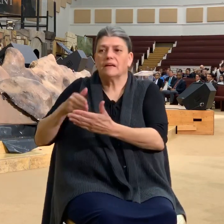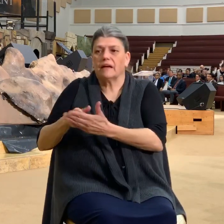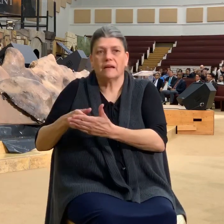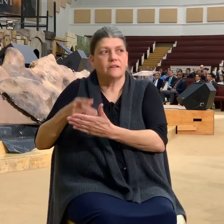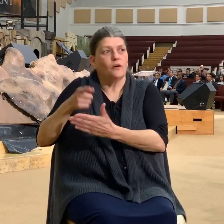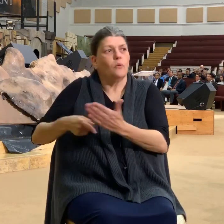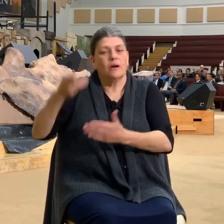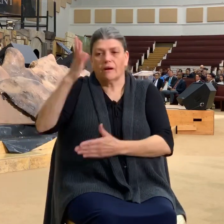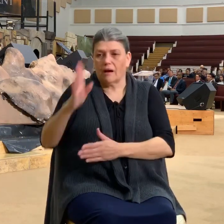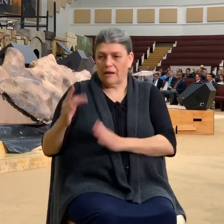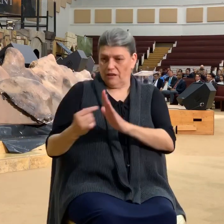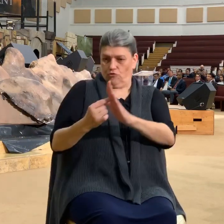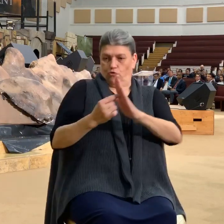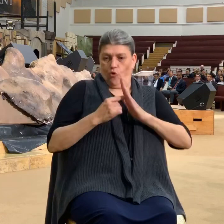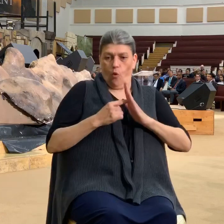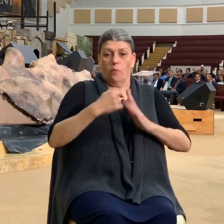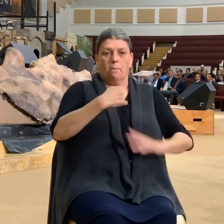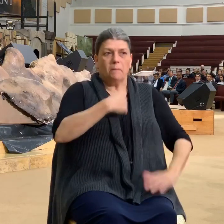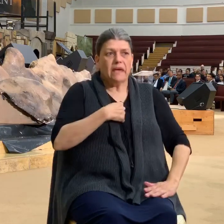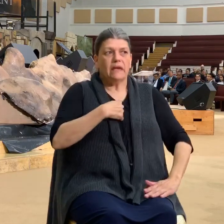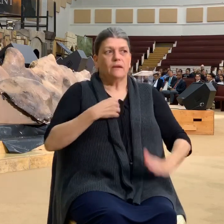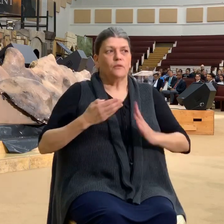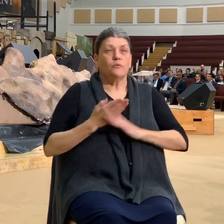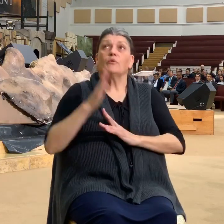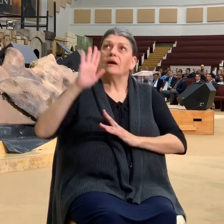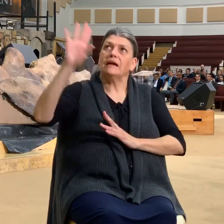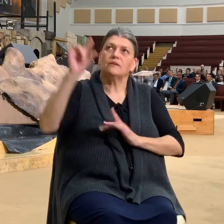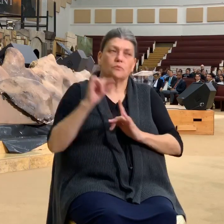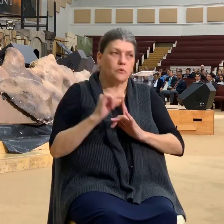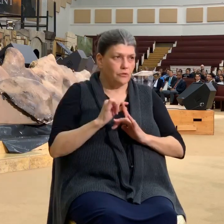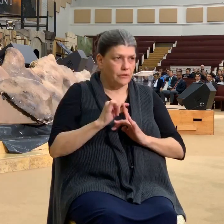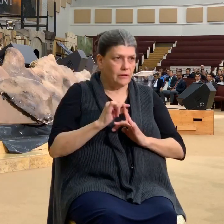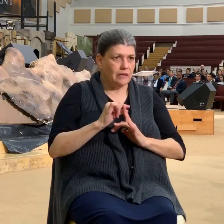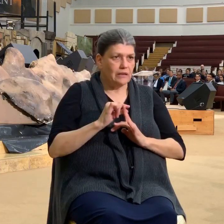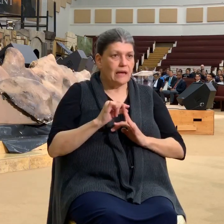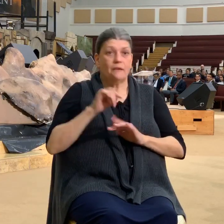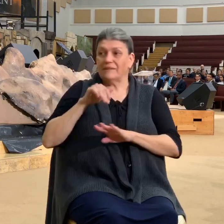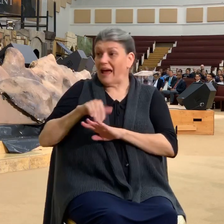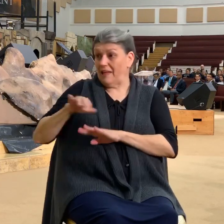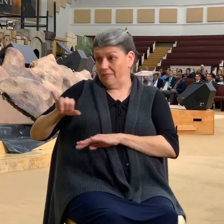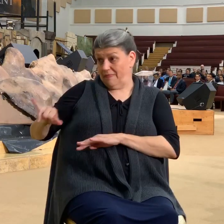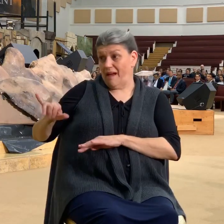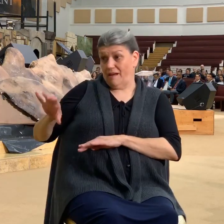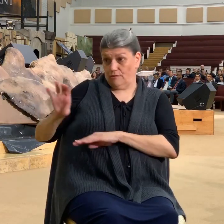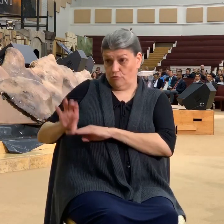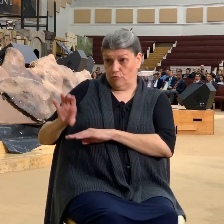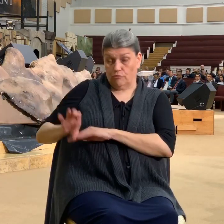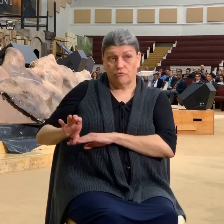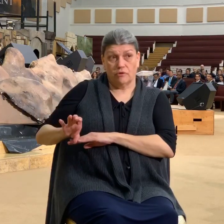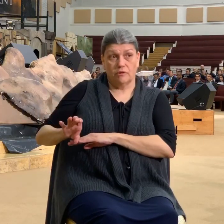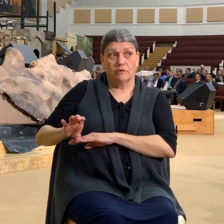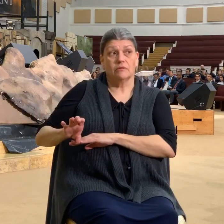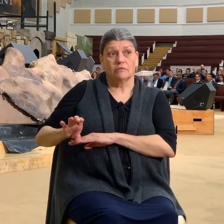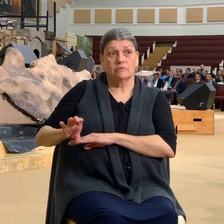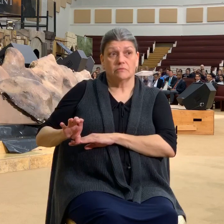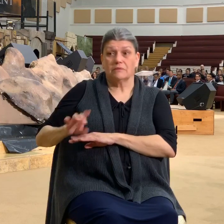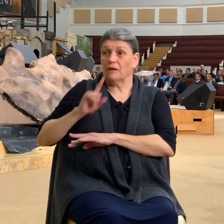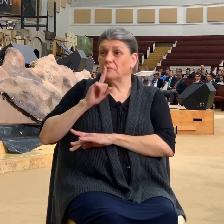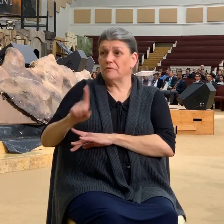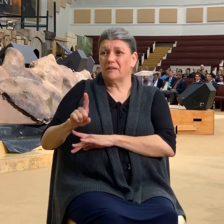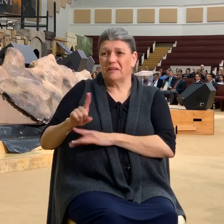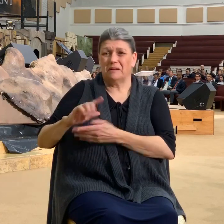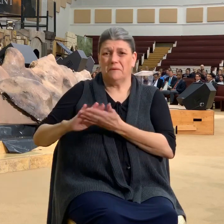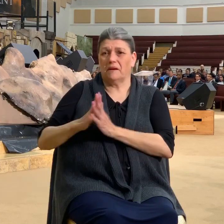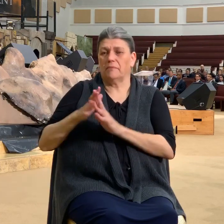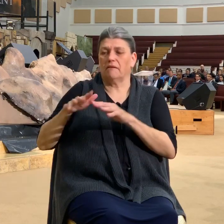had revealed to me through His Word. I was at that church and I literally was becoming